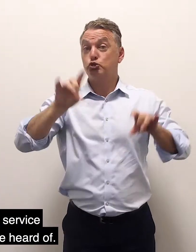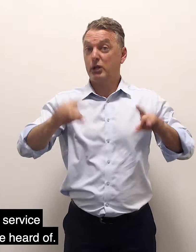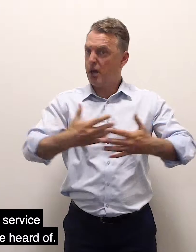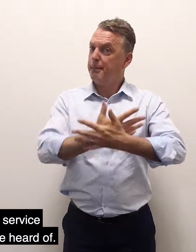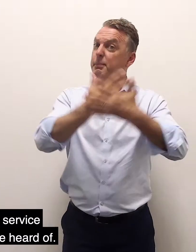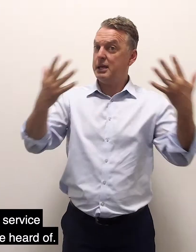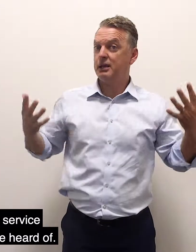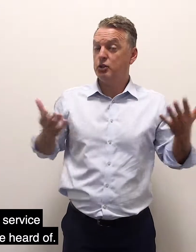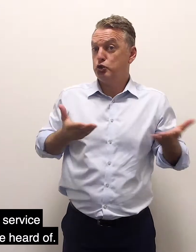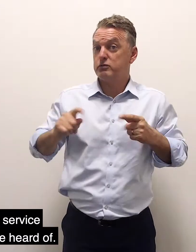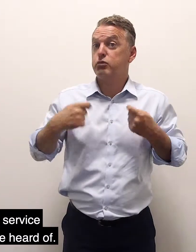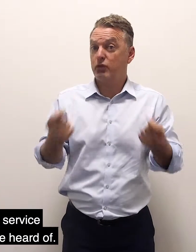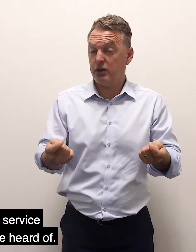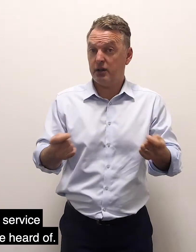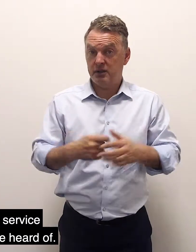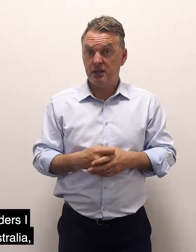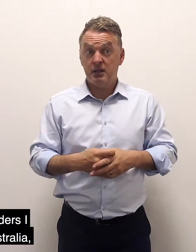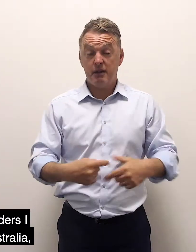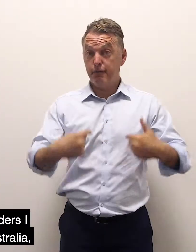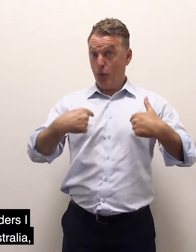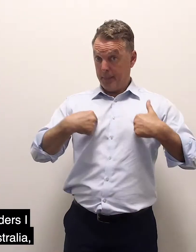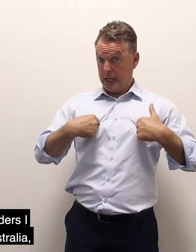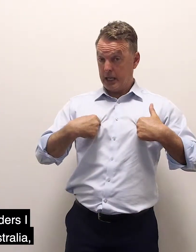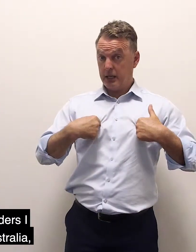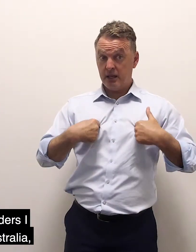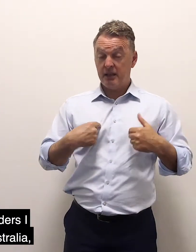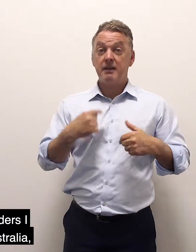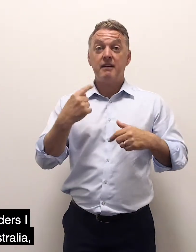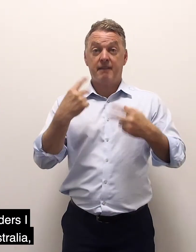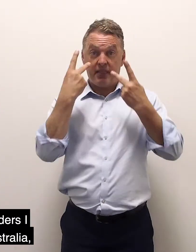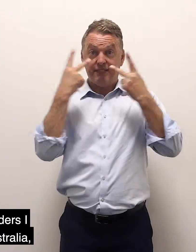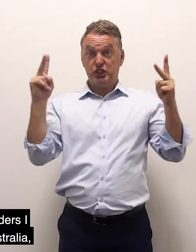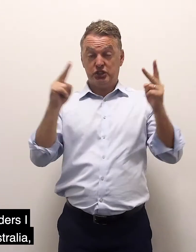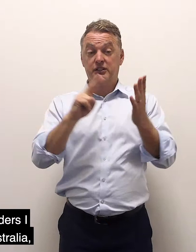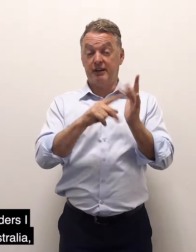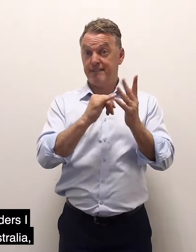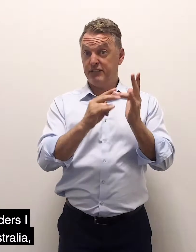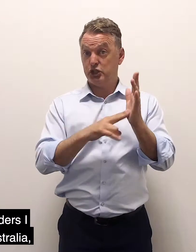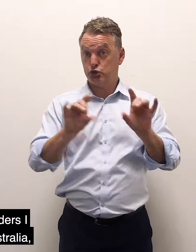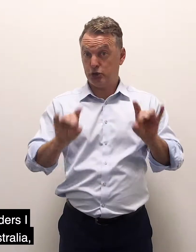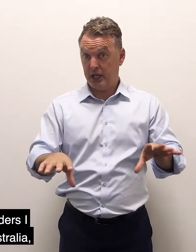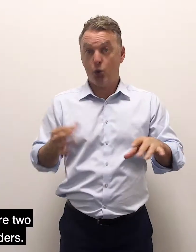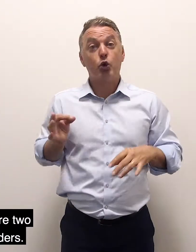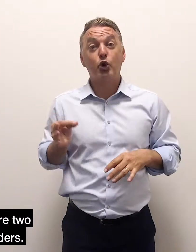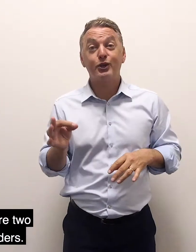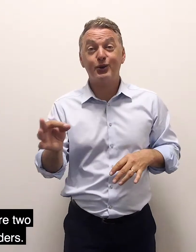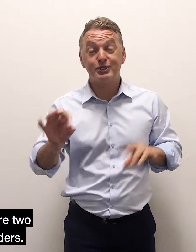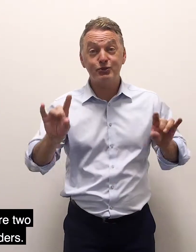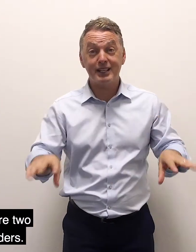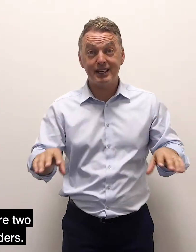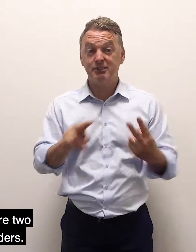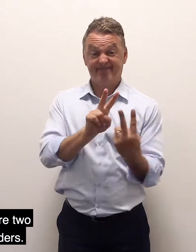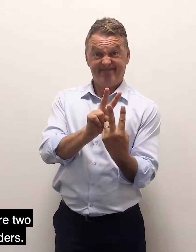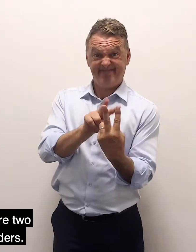big service providers you may have heard of. The service providers I use are Vision Australia, Guide